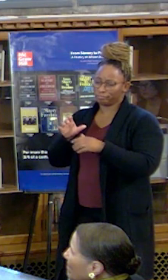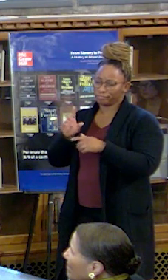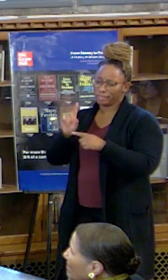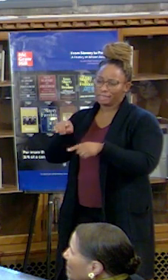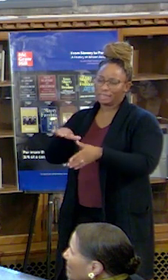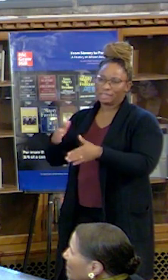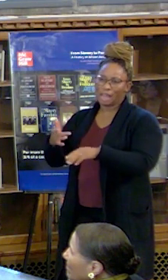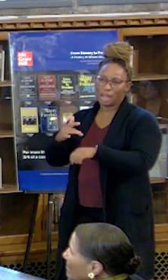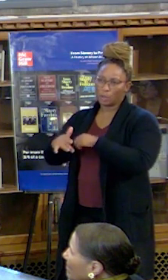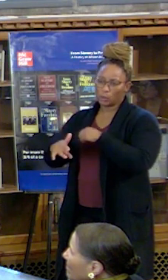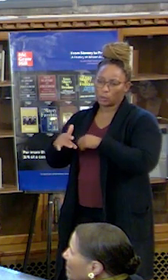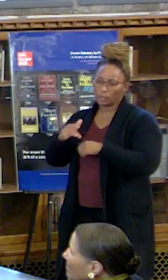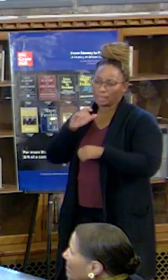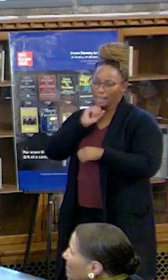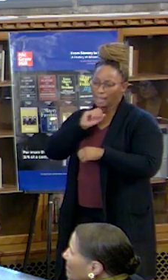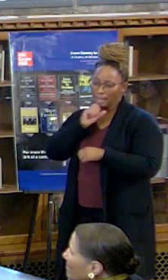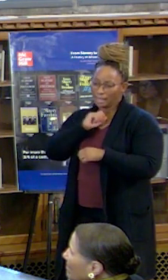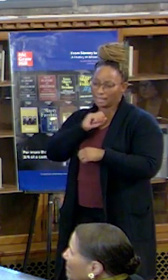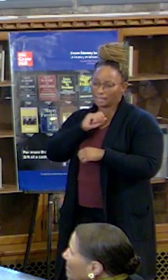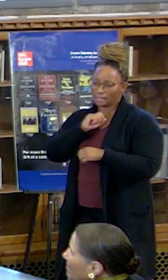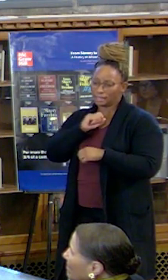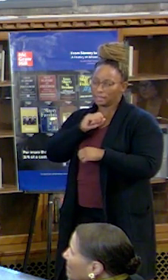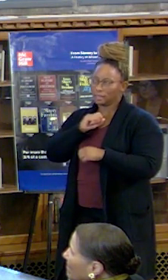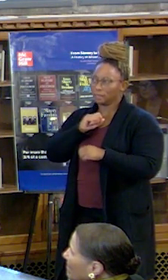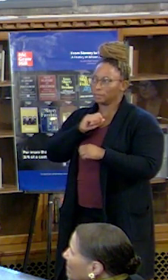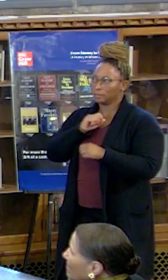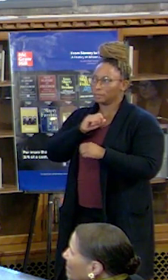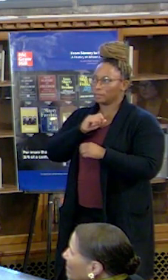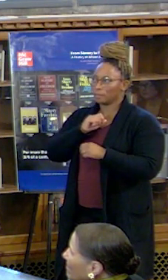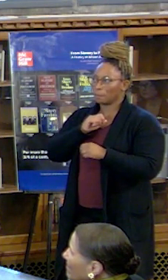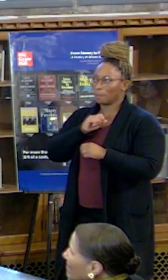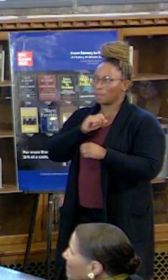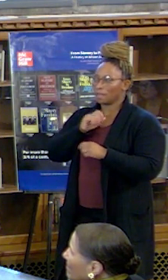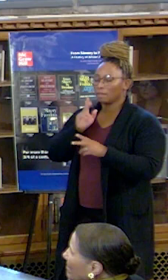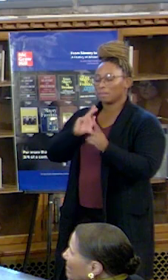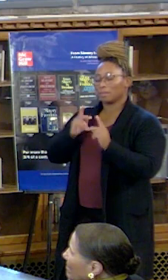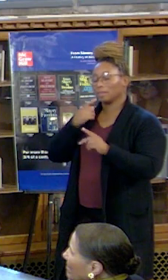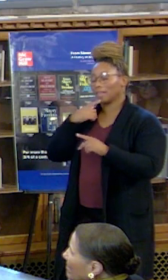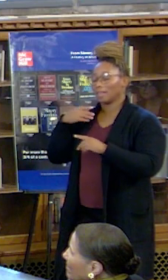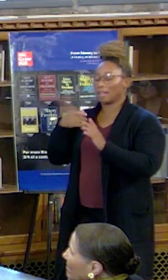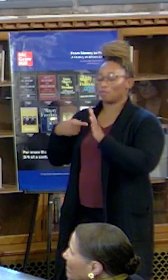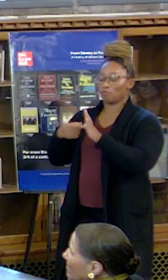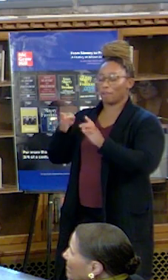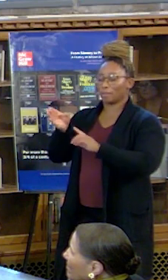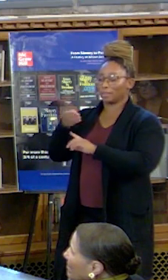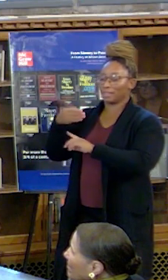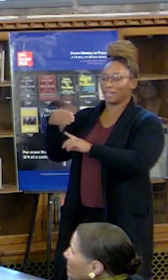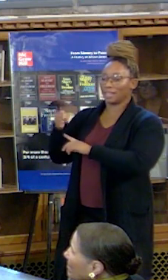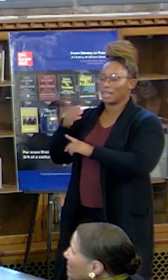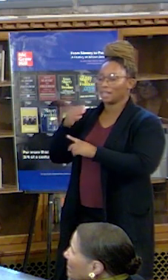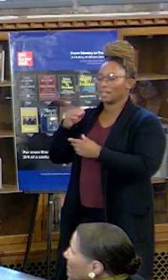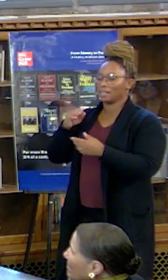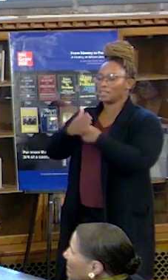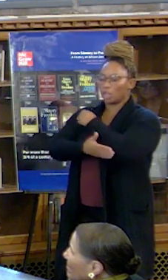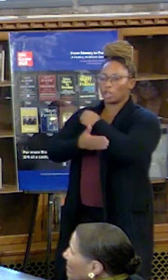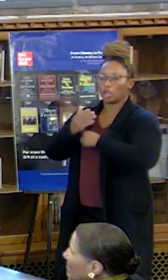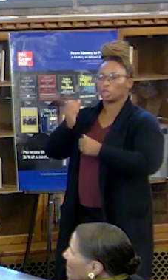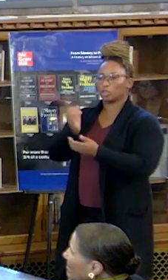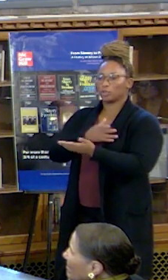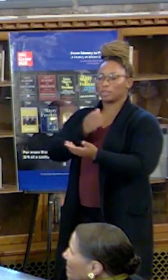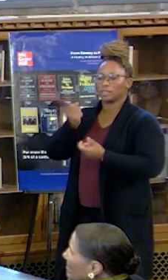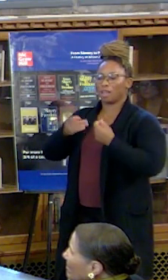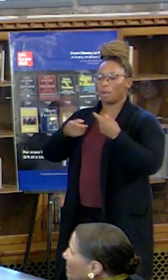by the insensitive barbaric treatment of those who draped themselves in the flag and sang the national anthem even as they